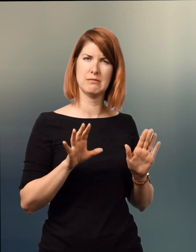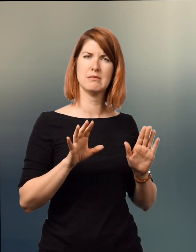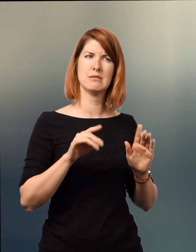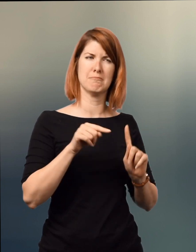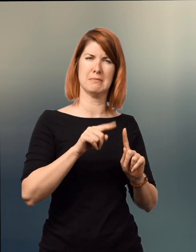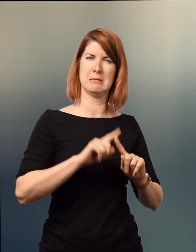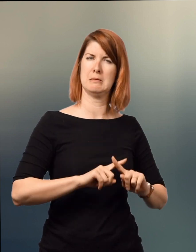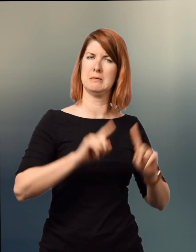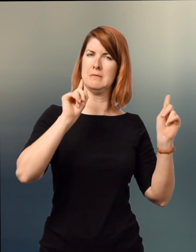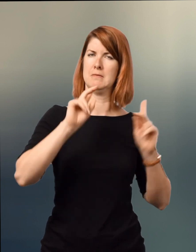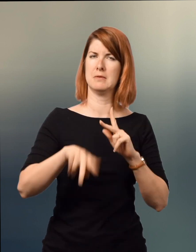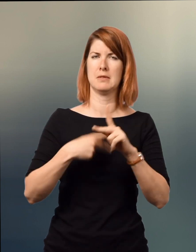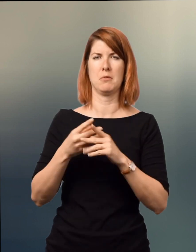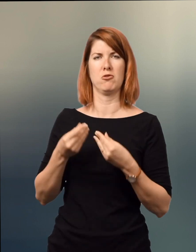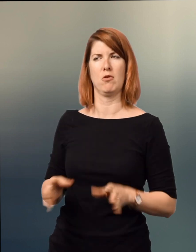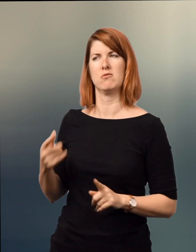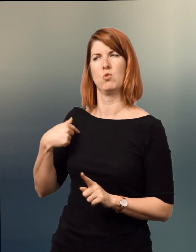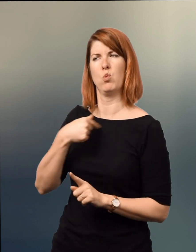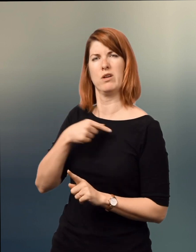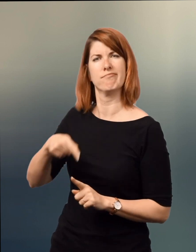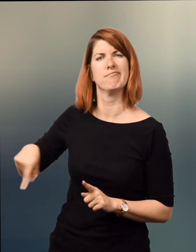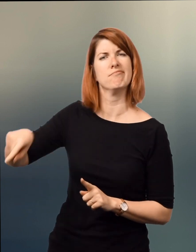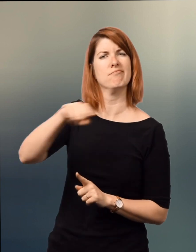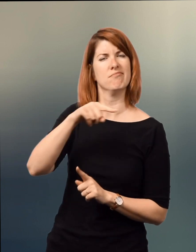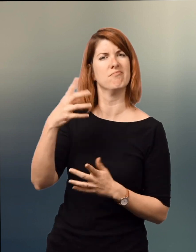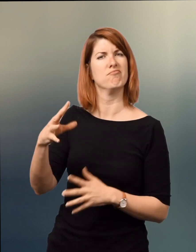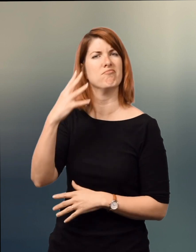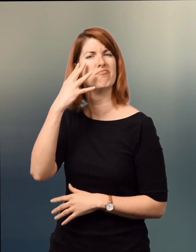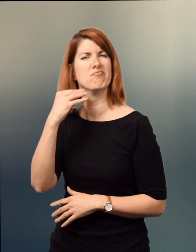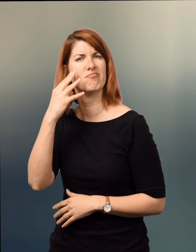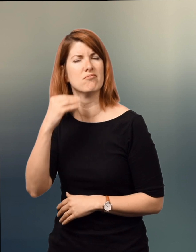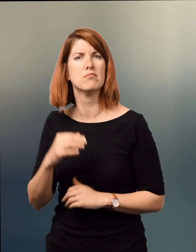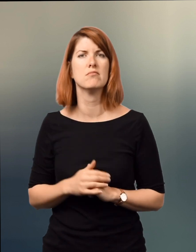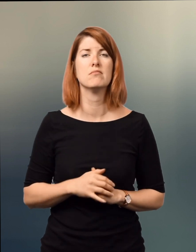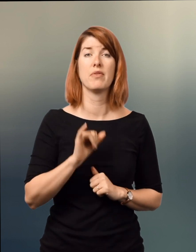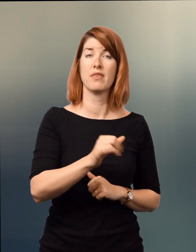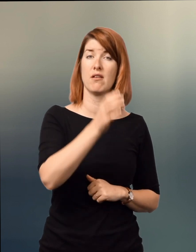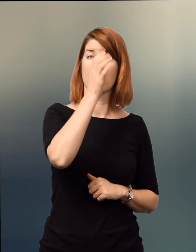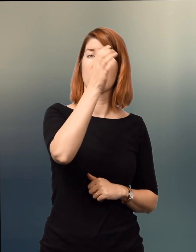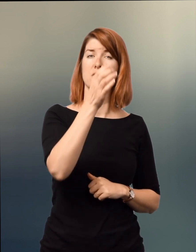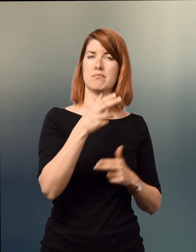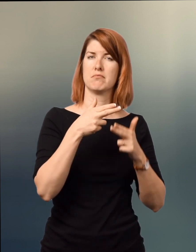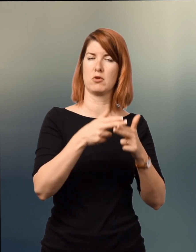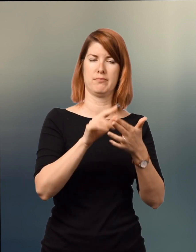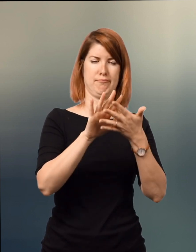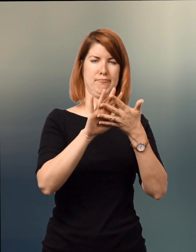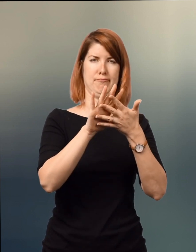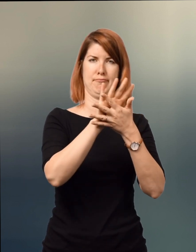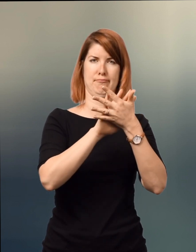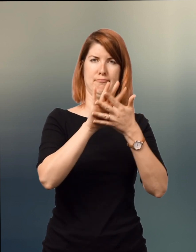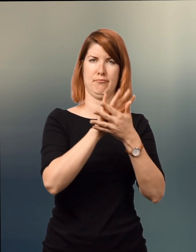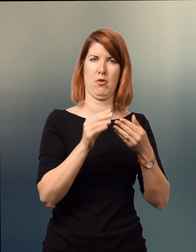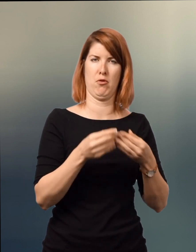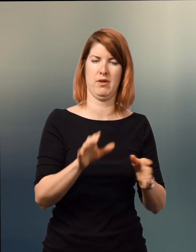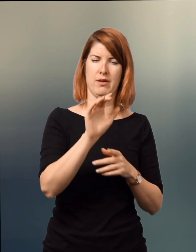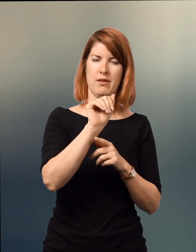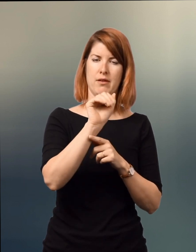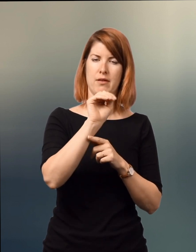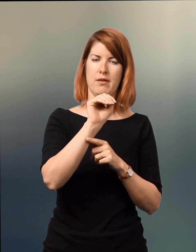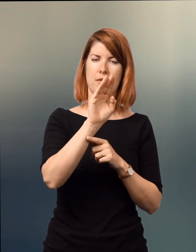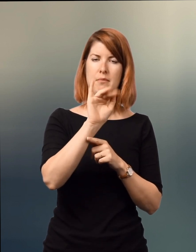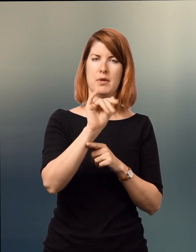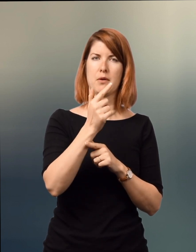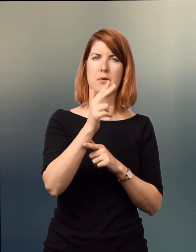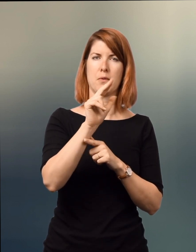adopted is a different kind of loss than many of us are familiar with. The concept of ambiguous loss is very helpful